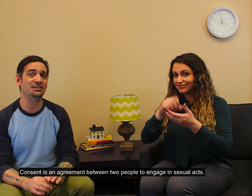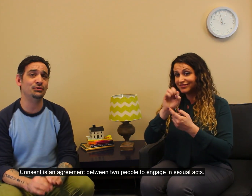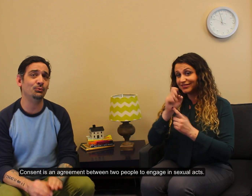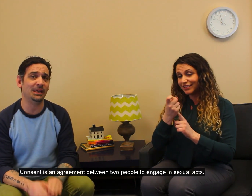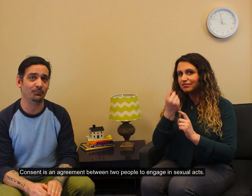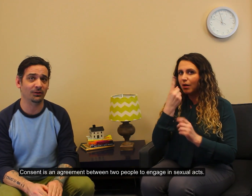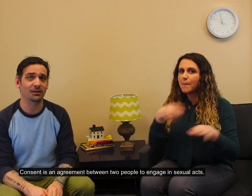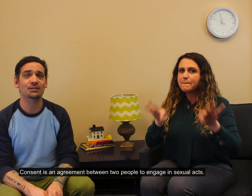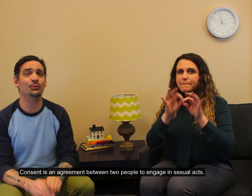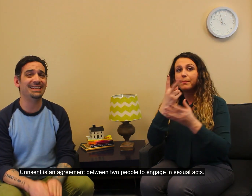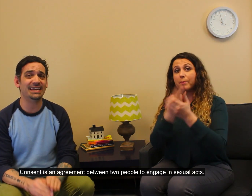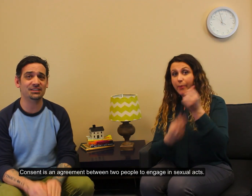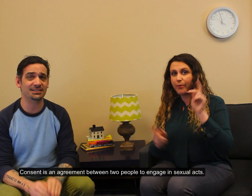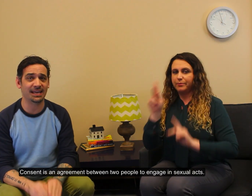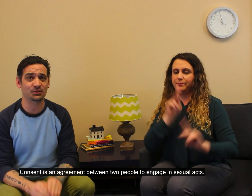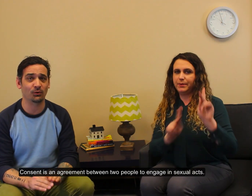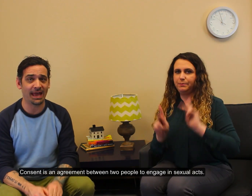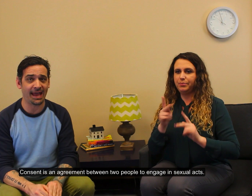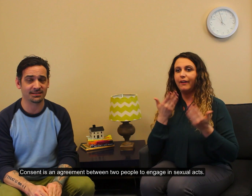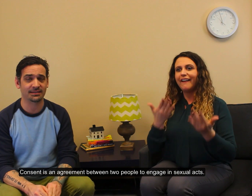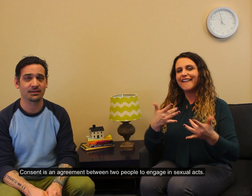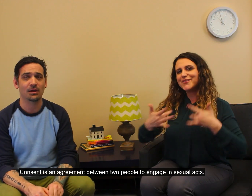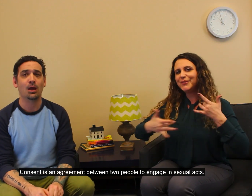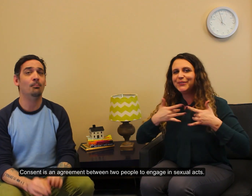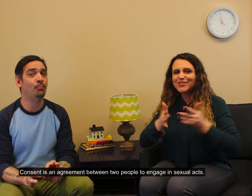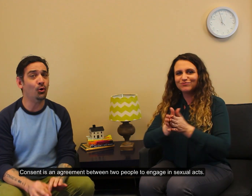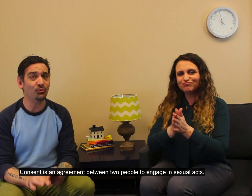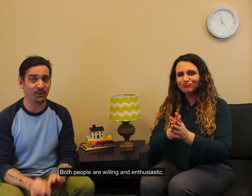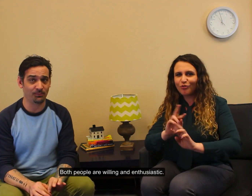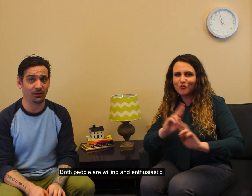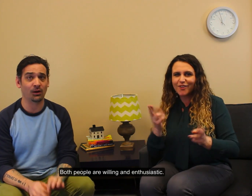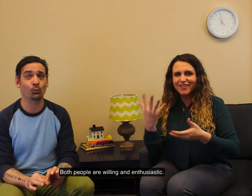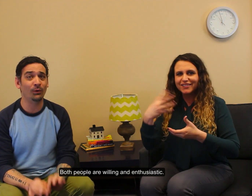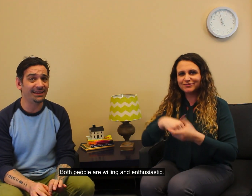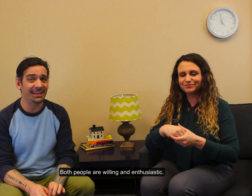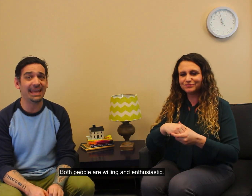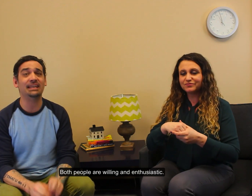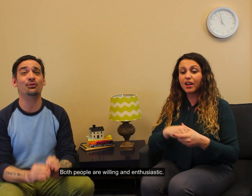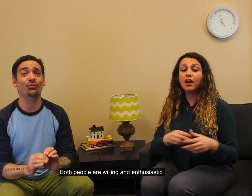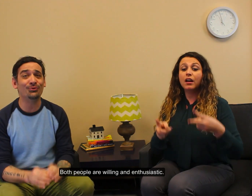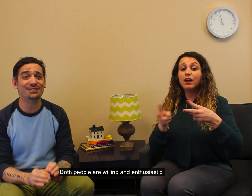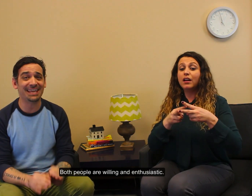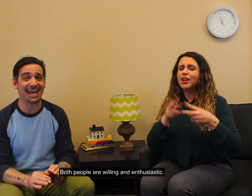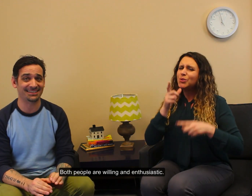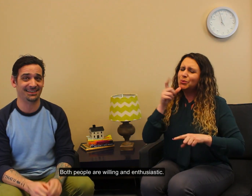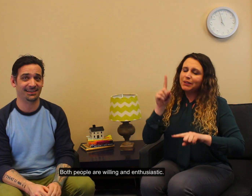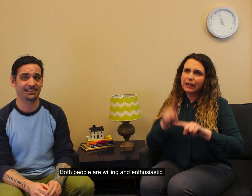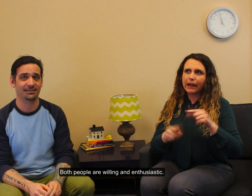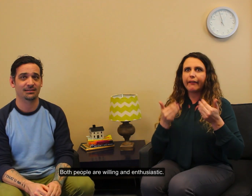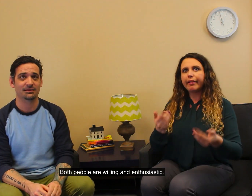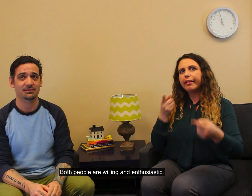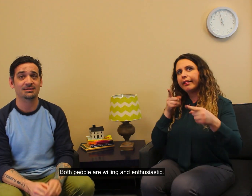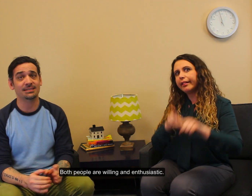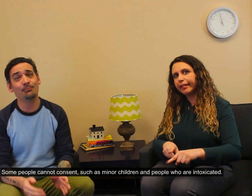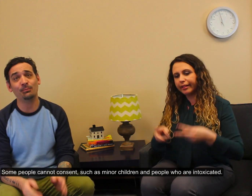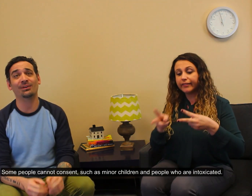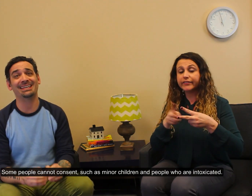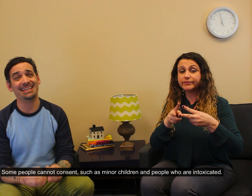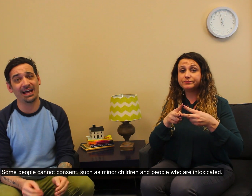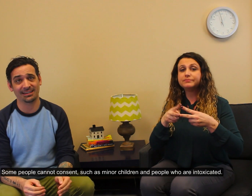two people to engage in sexual acts. Both people are willing and enthusiastic. Some people cannot